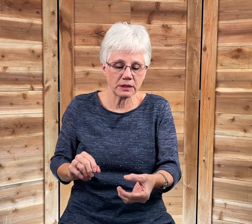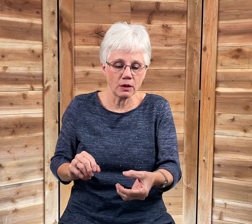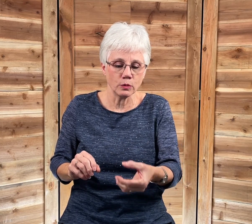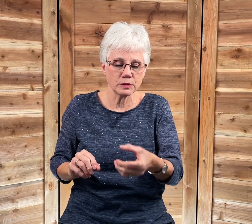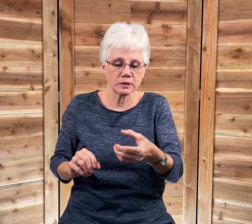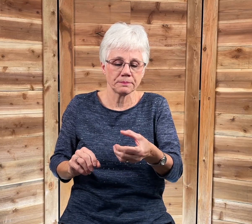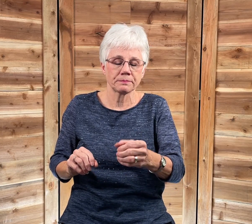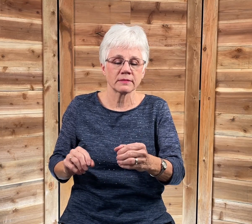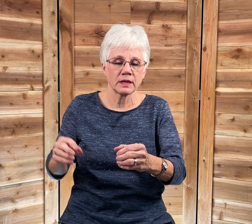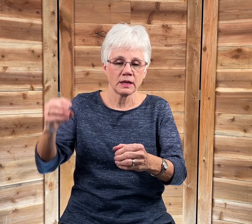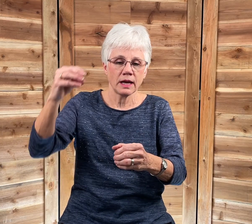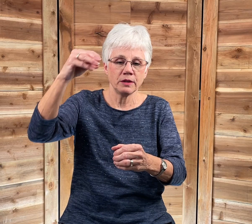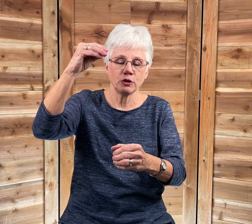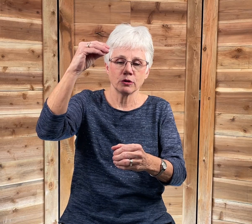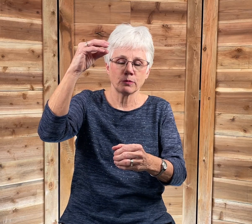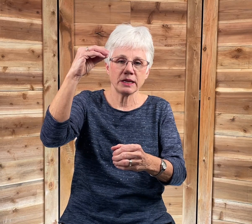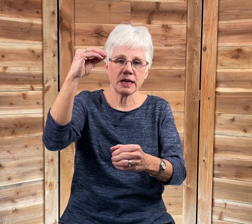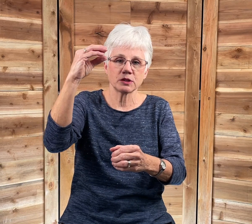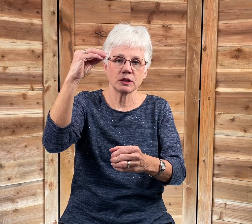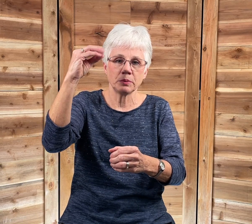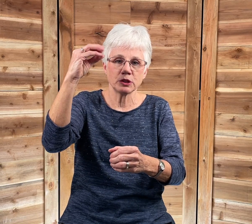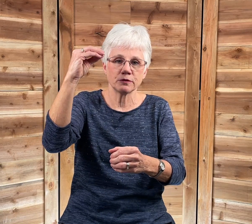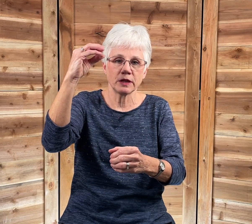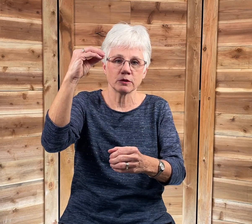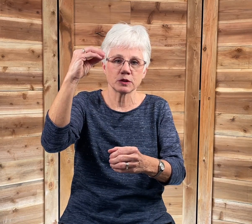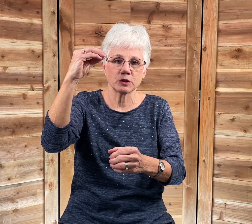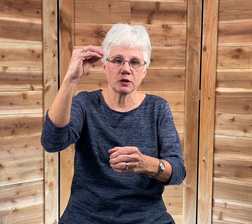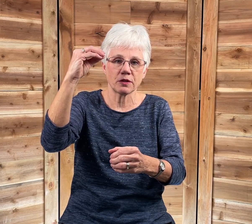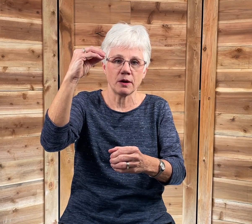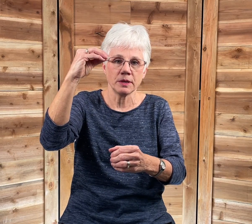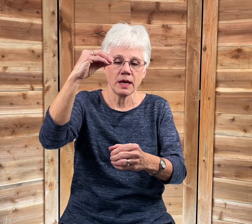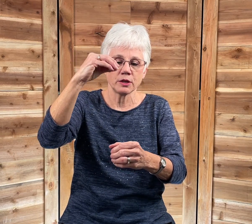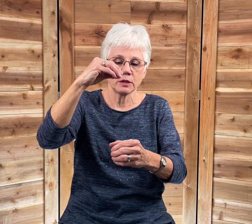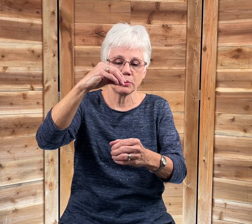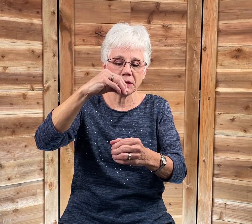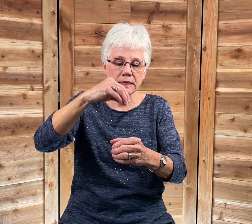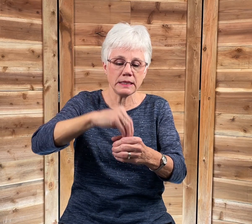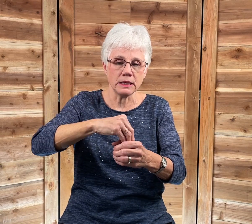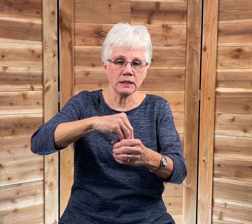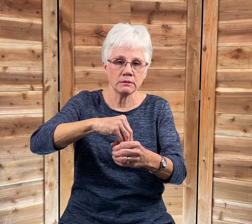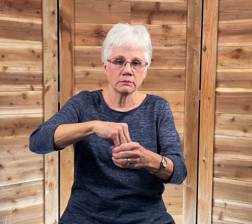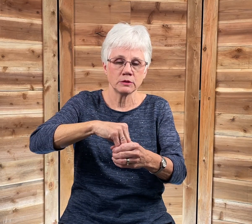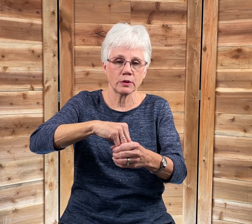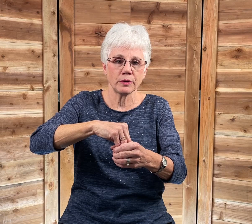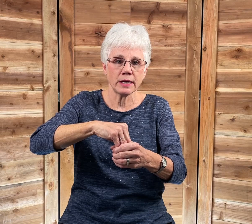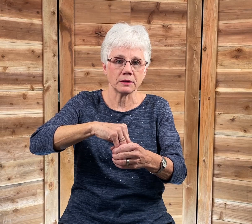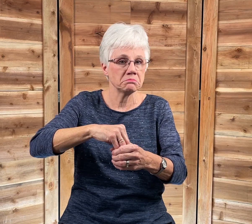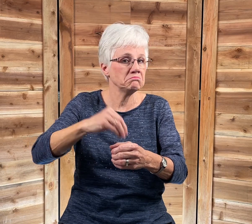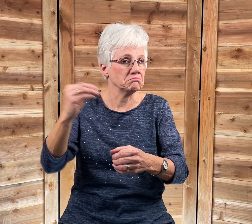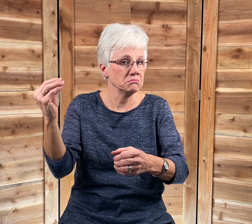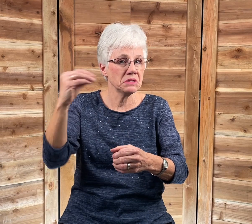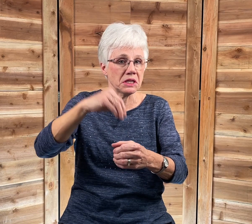have to be closed. And then your right hand is going to pinch your fingers to the thumb, and you're going to put it in your other